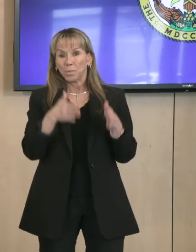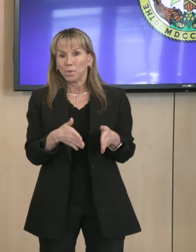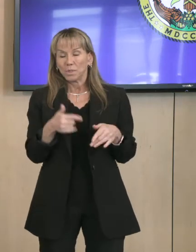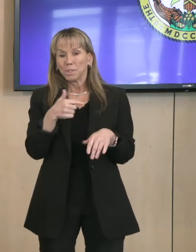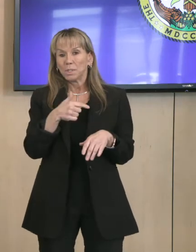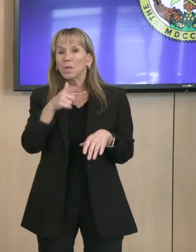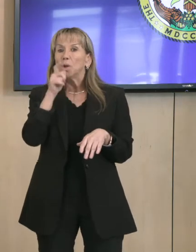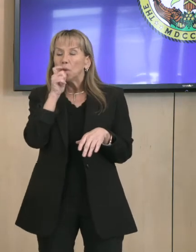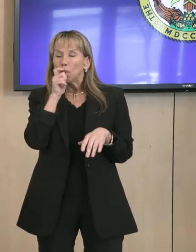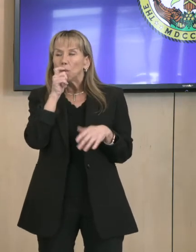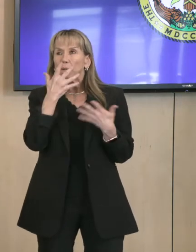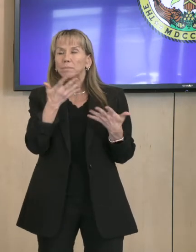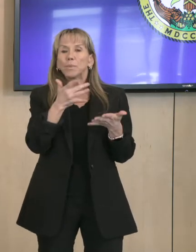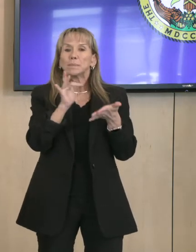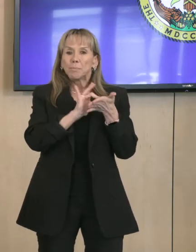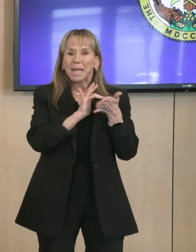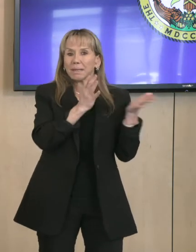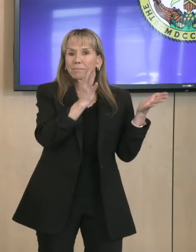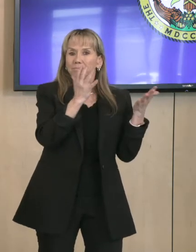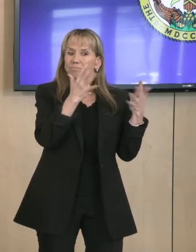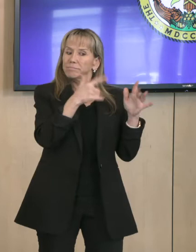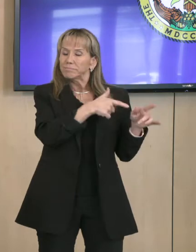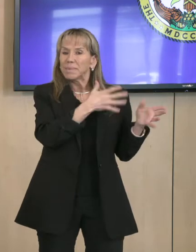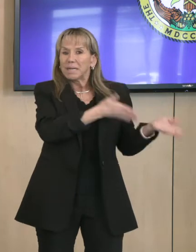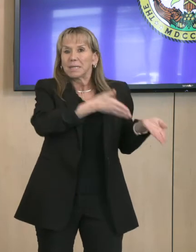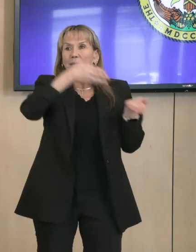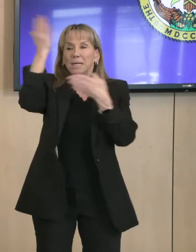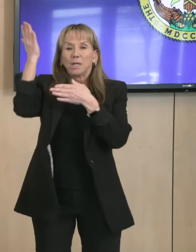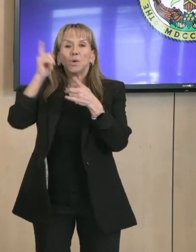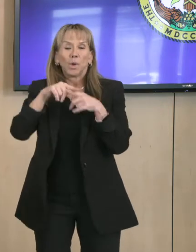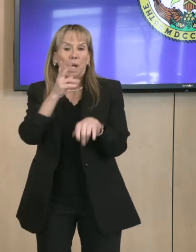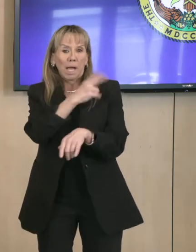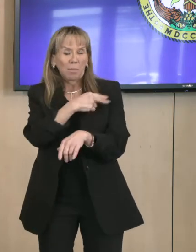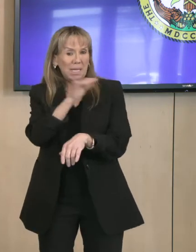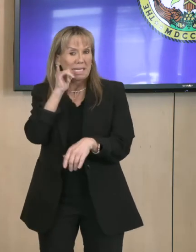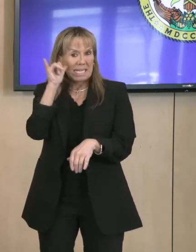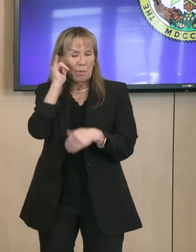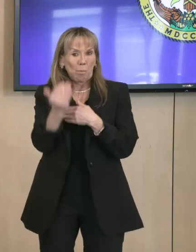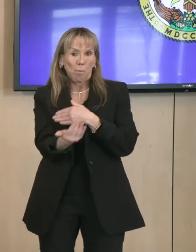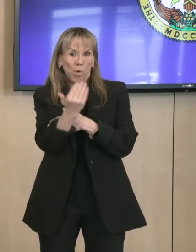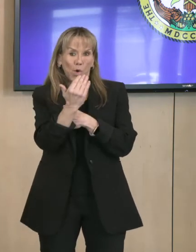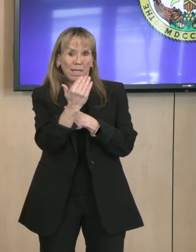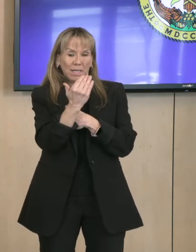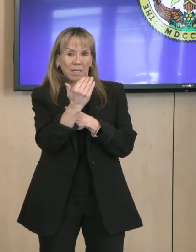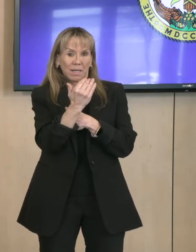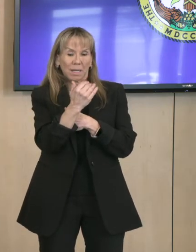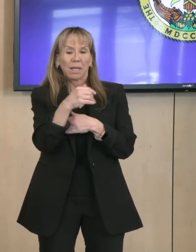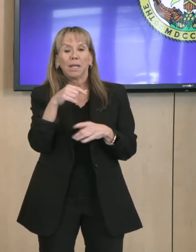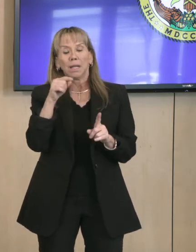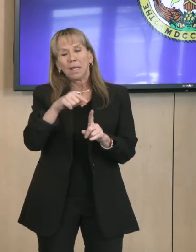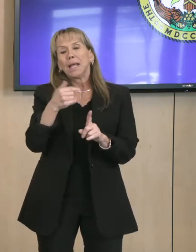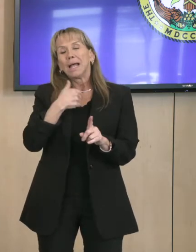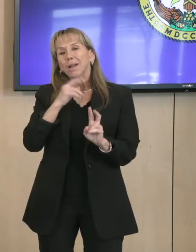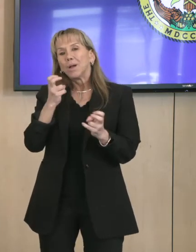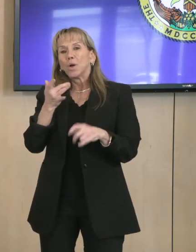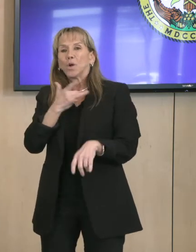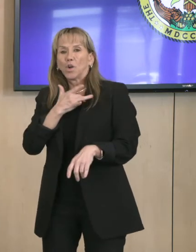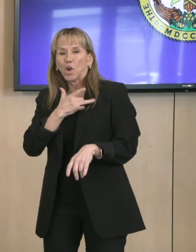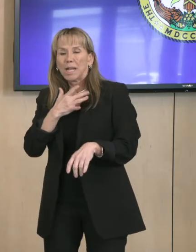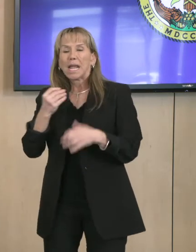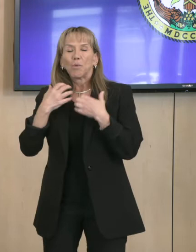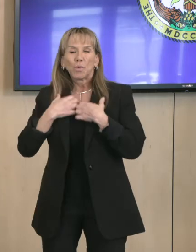was medically evacuated from the ship to a hospital yesterday morning had cardiac and